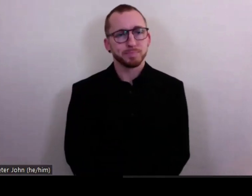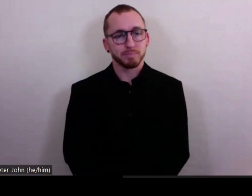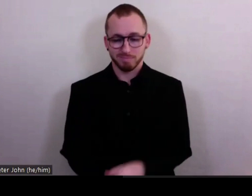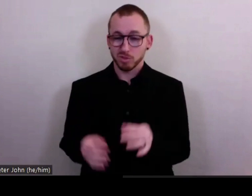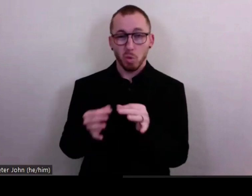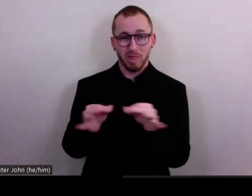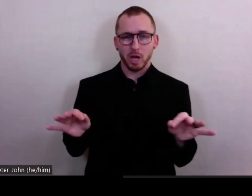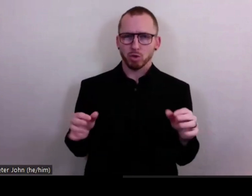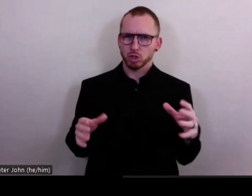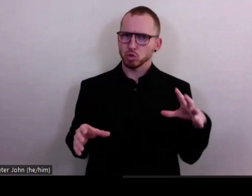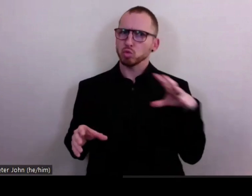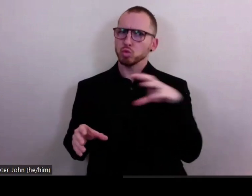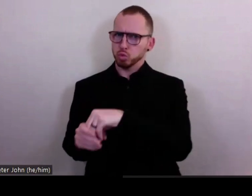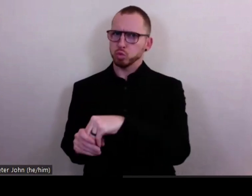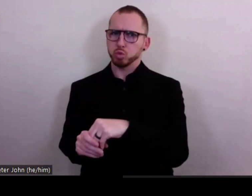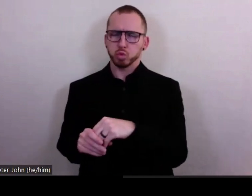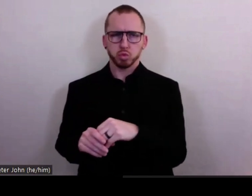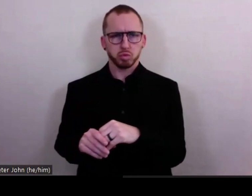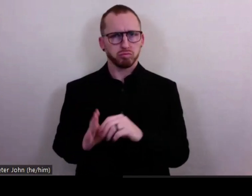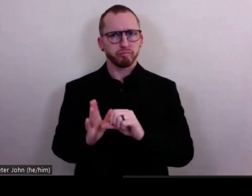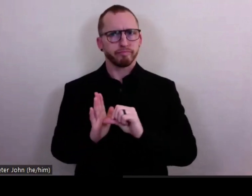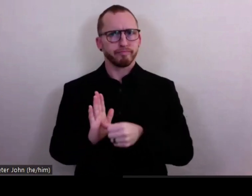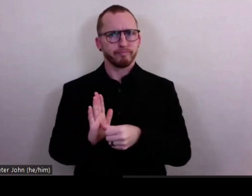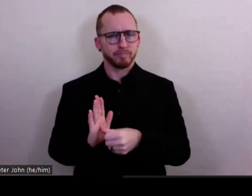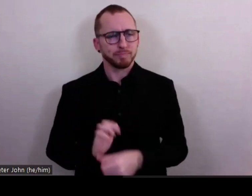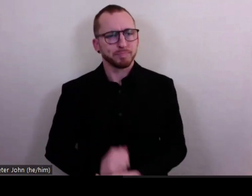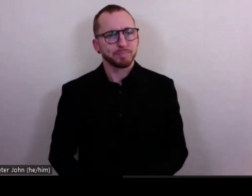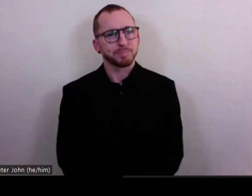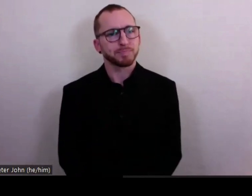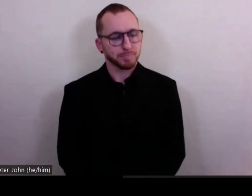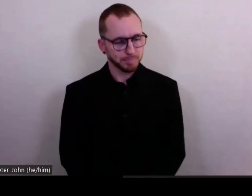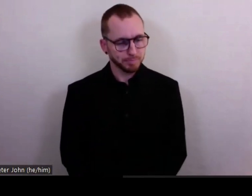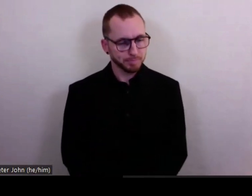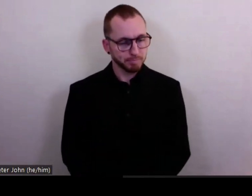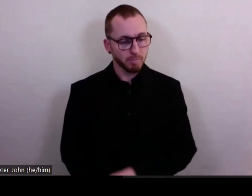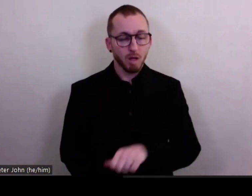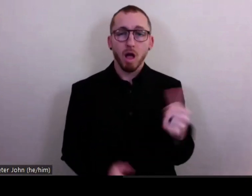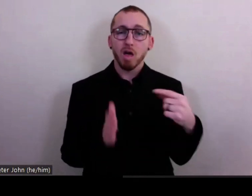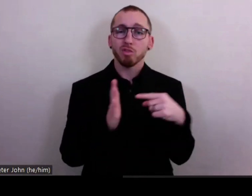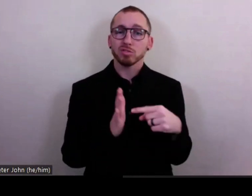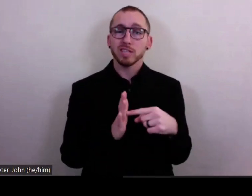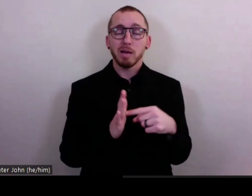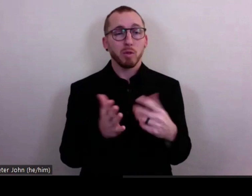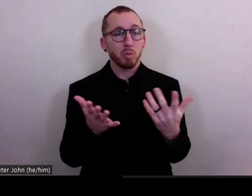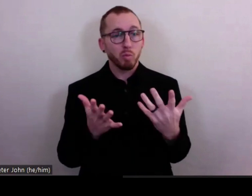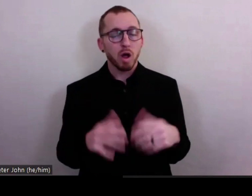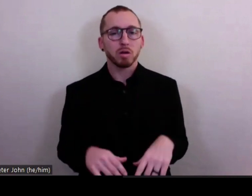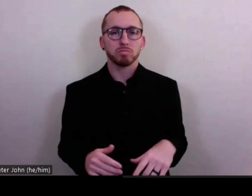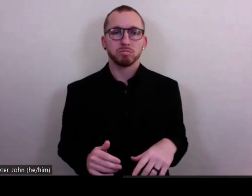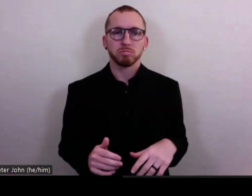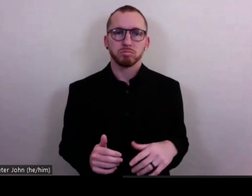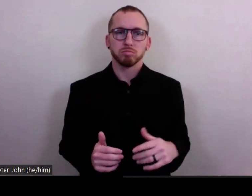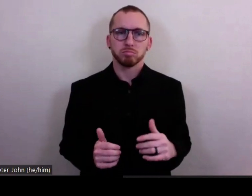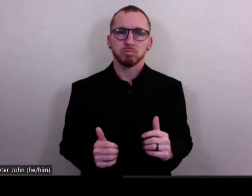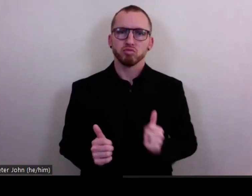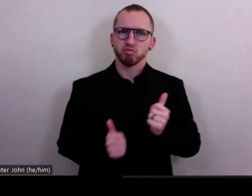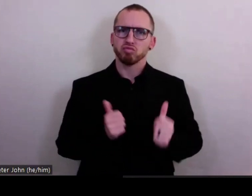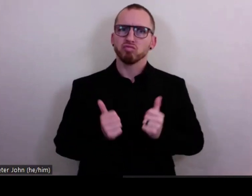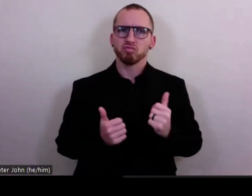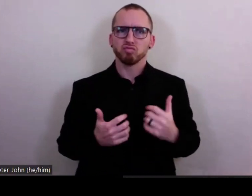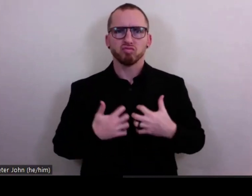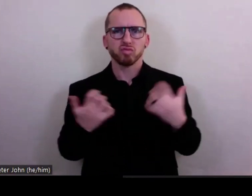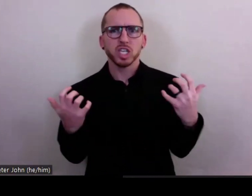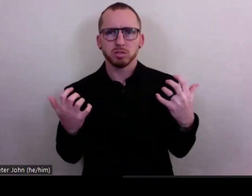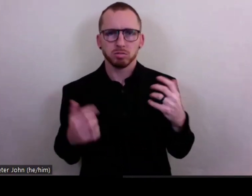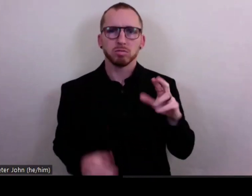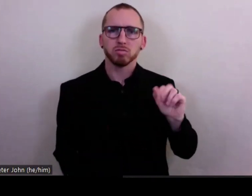We see aggressive and fearfulness, and I mean rage. I'm not just talking about the aggressiveness of I hit you and I moved on. We're talking